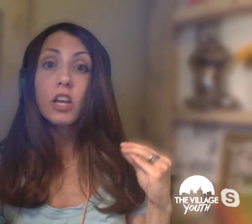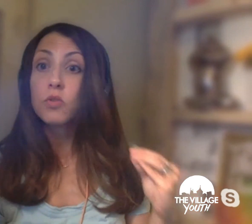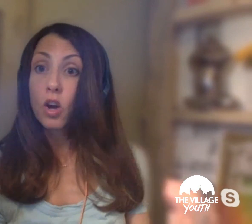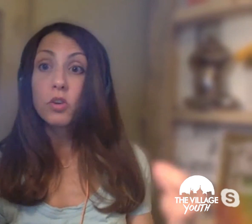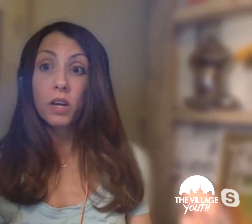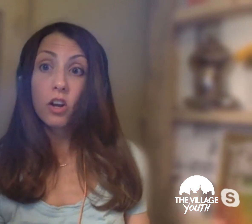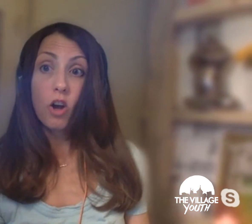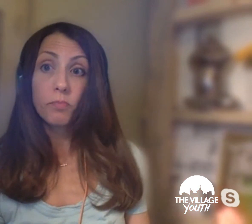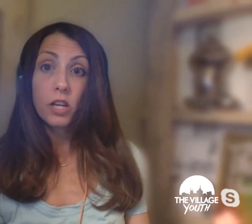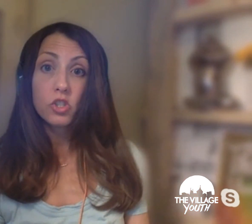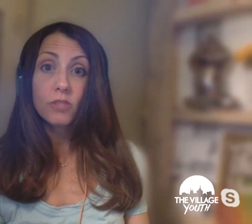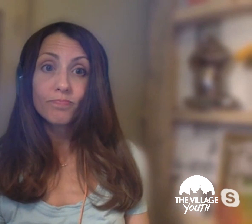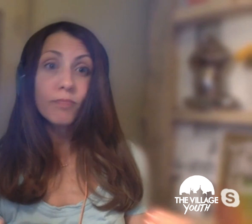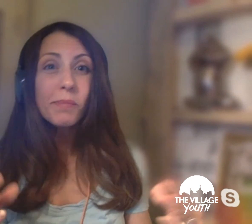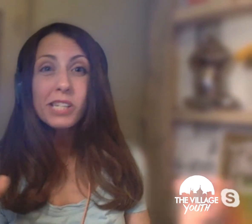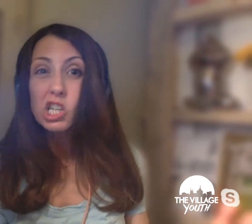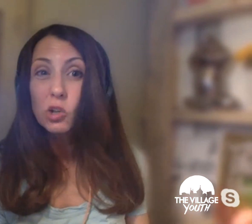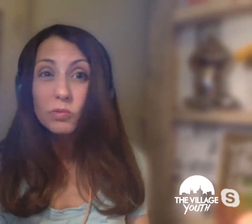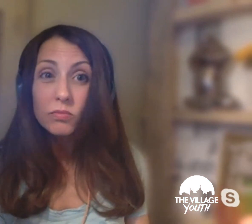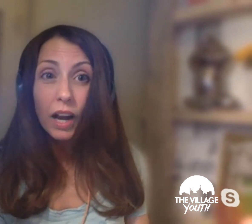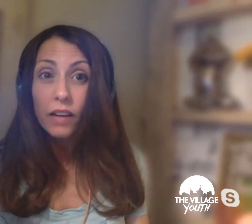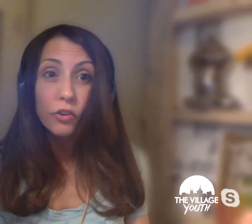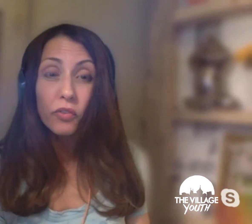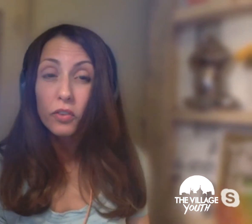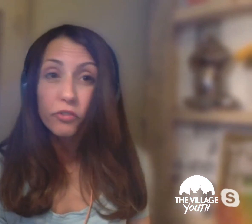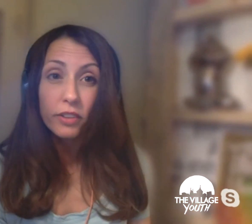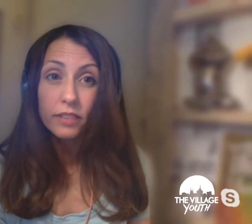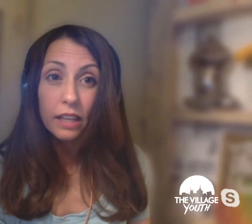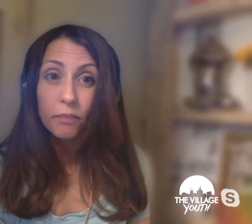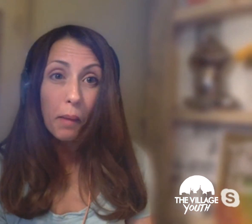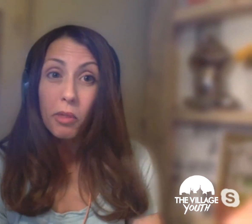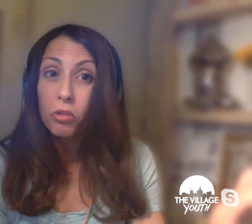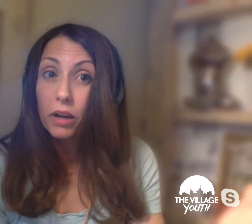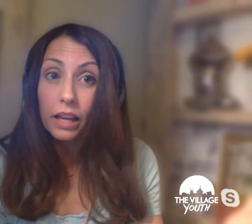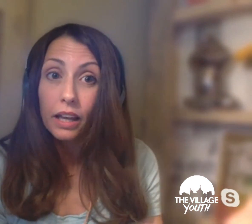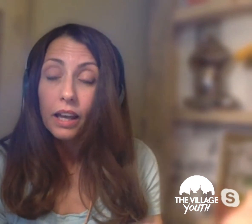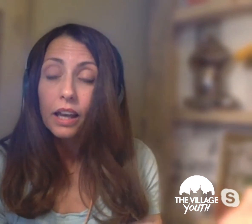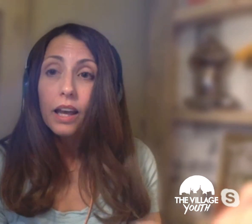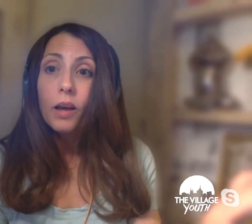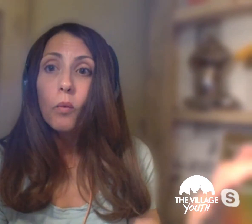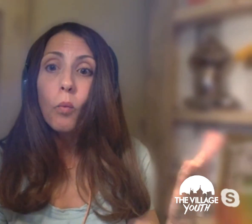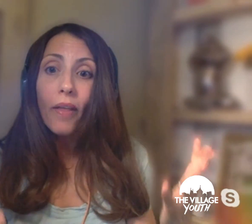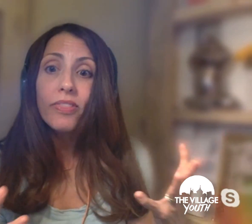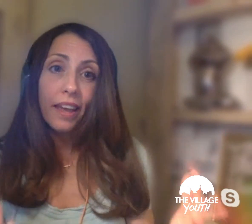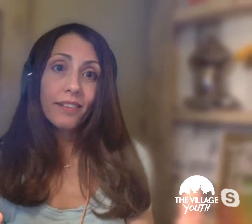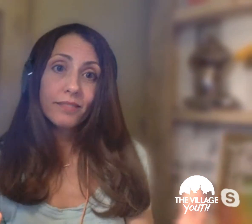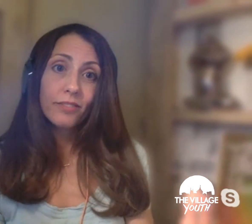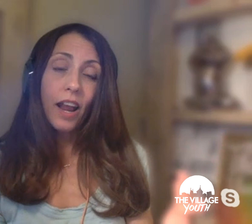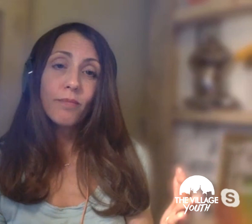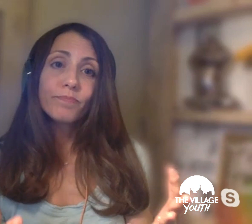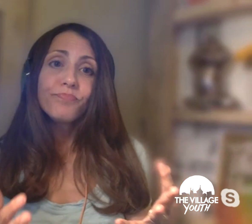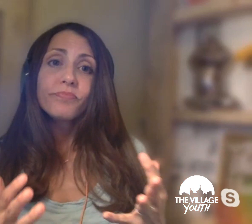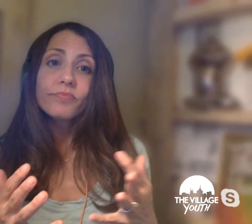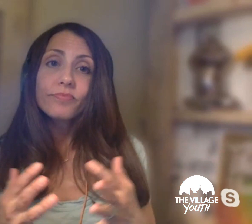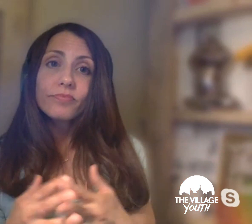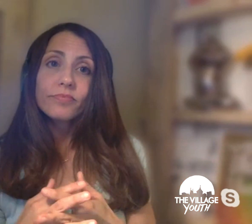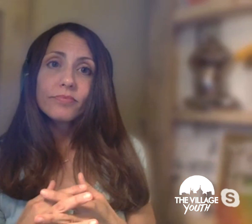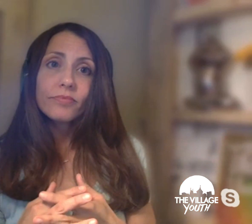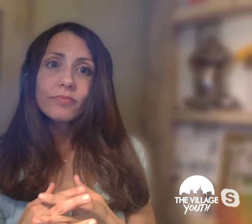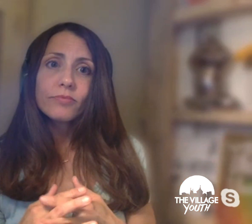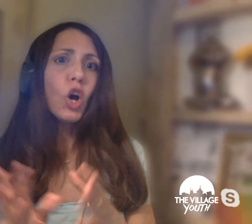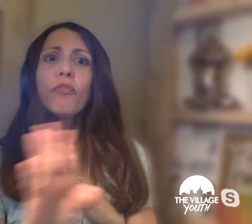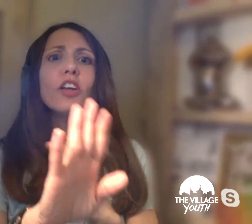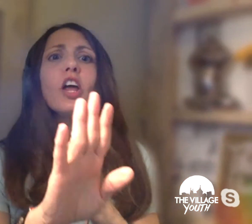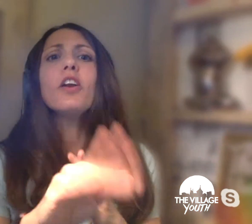every day that you know you can accomplish. Maybe two, right? If you're feeling frisky, maybe three. One thing. But don't feel that